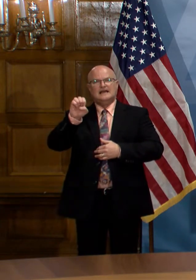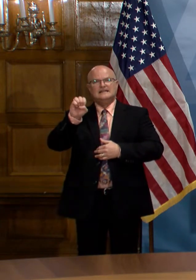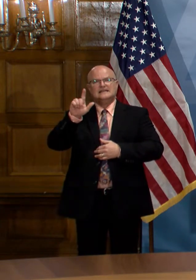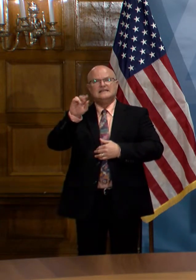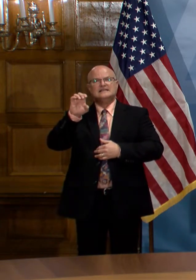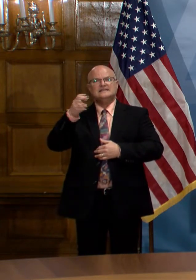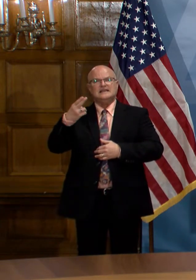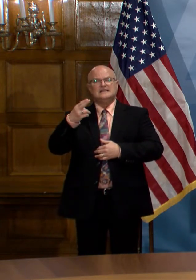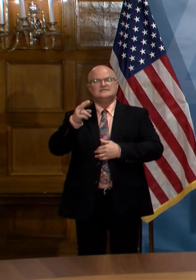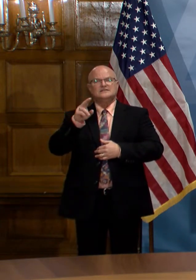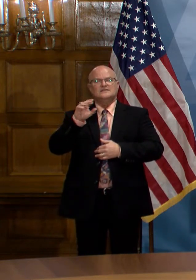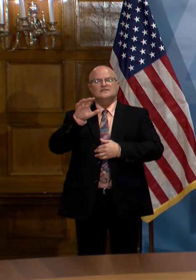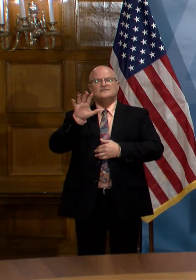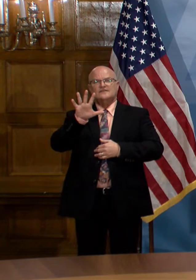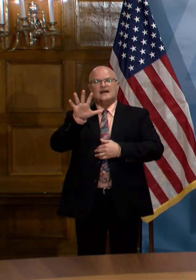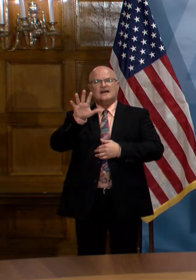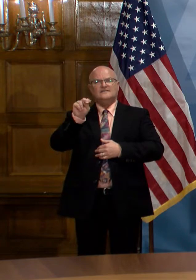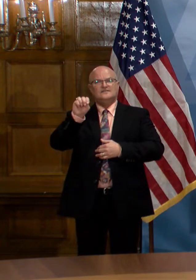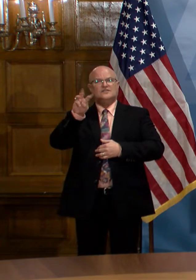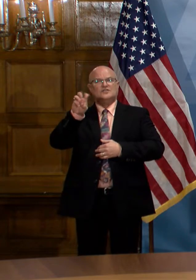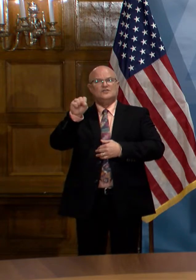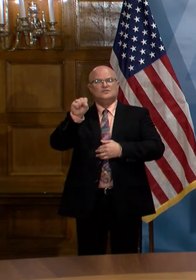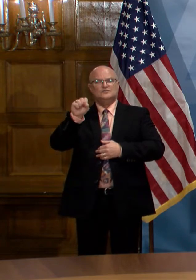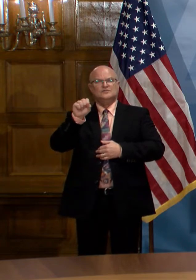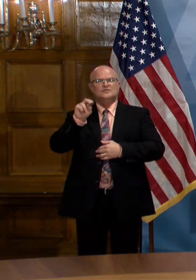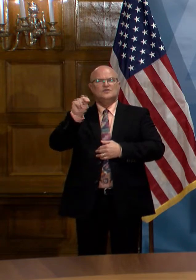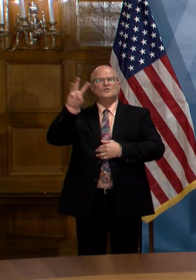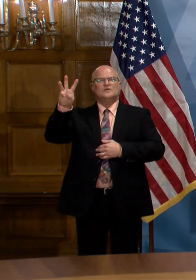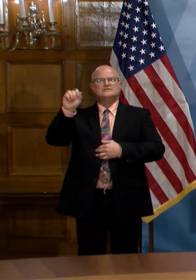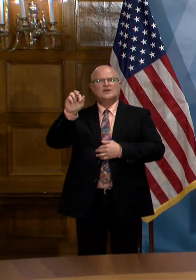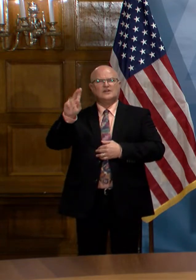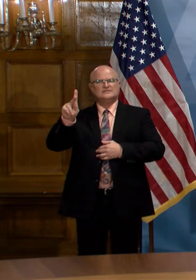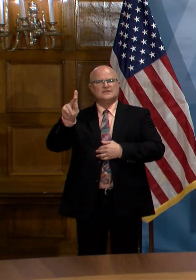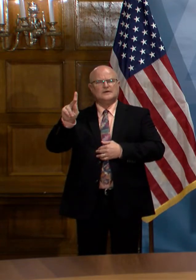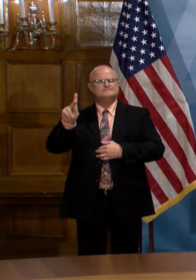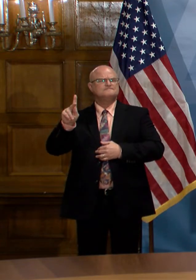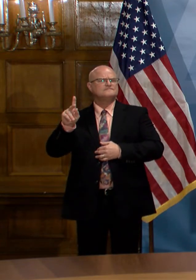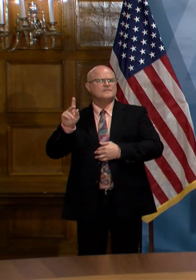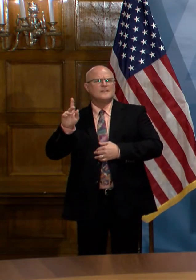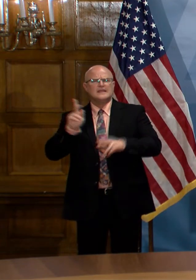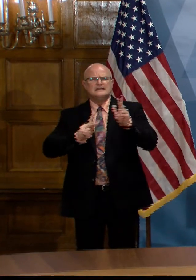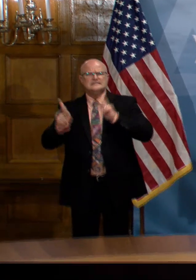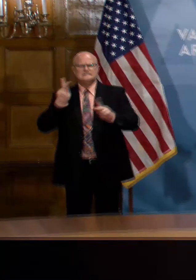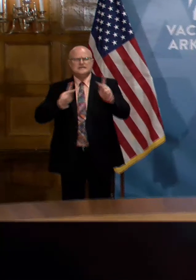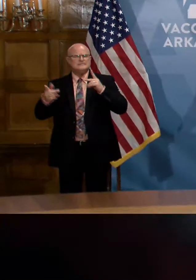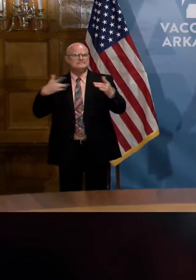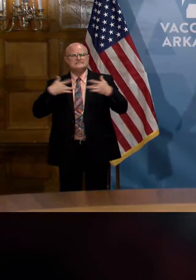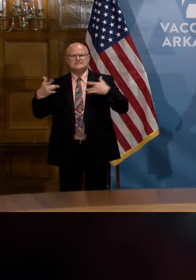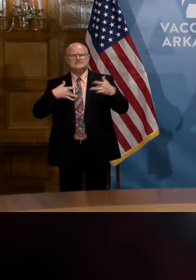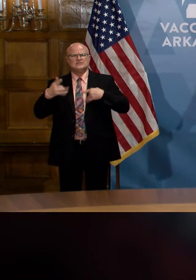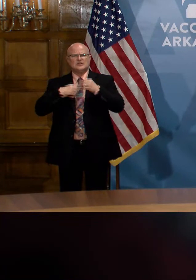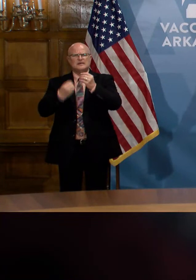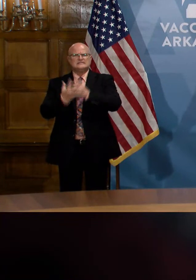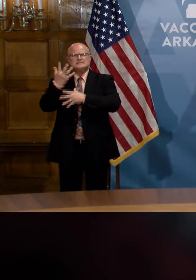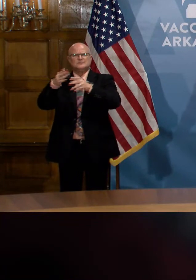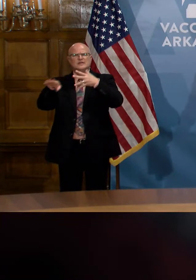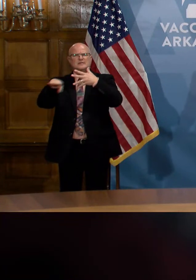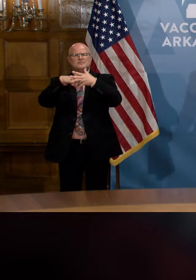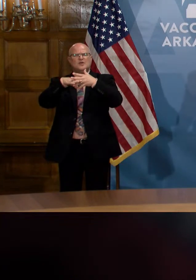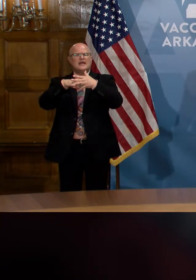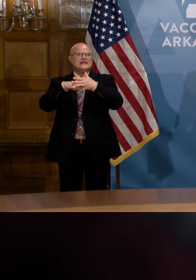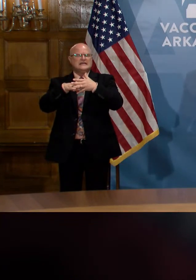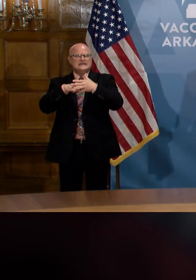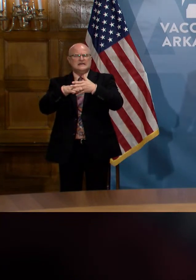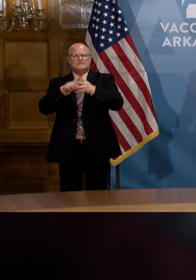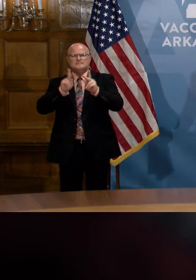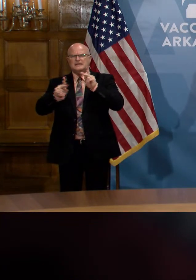News in Northwest Arkansas. With spring break around the corner and the concern of people going out of town and possibly being exposed to the COVID